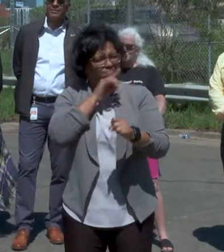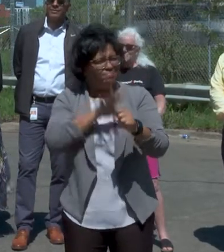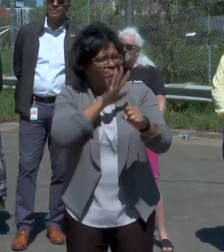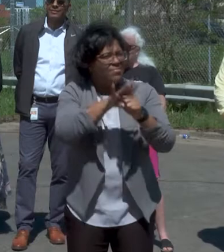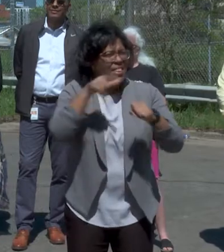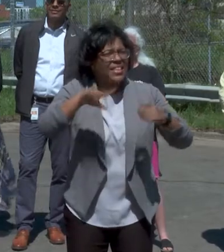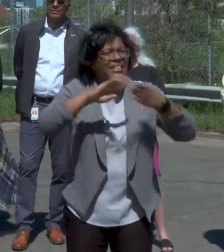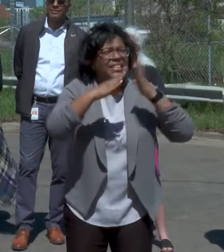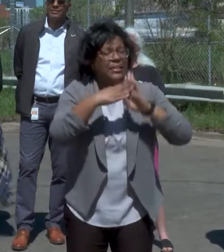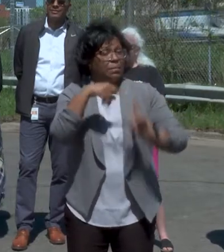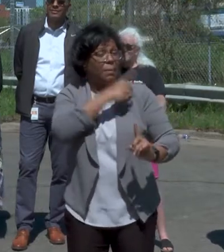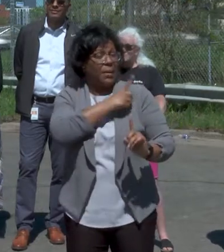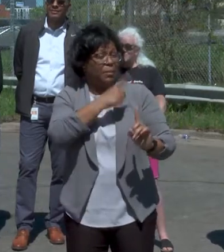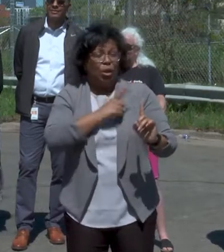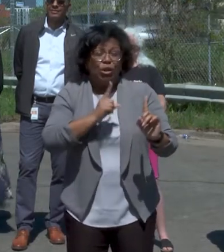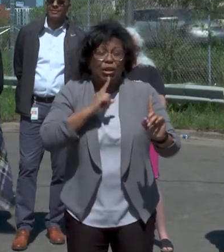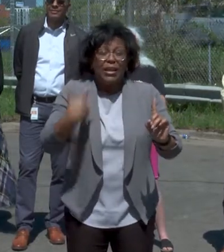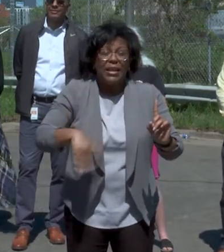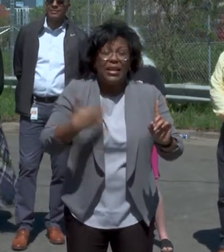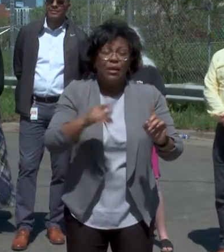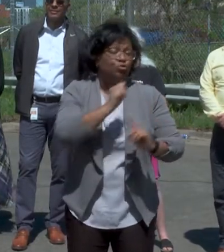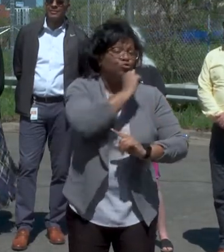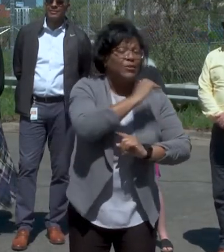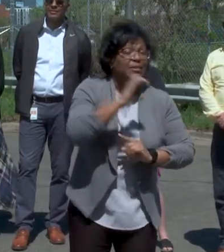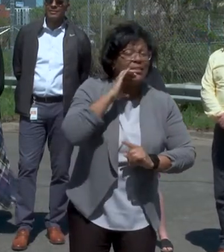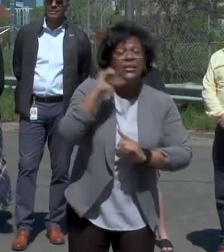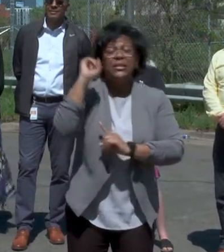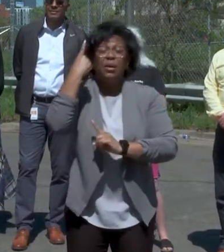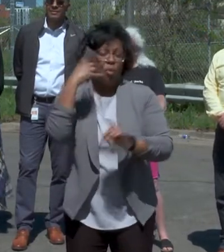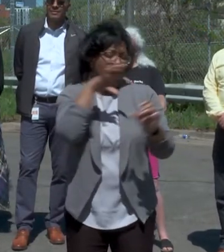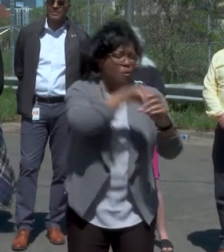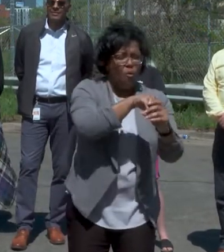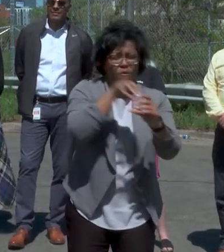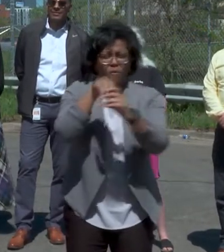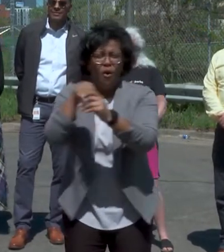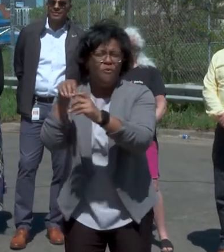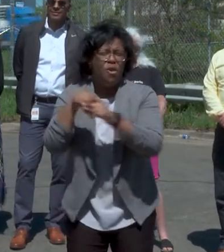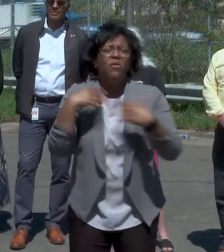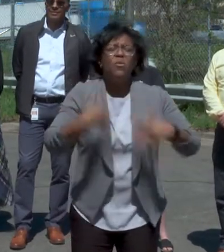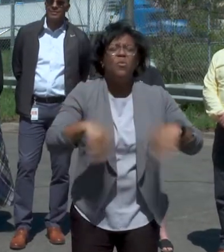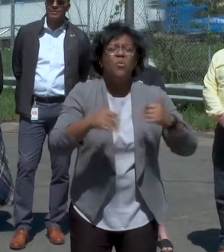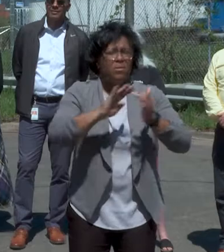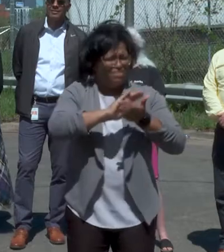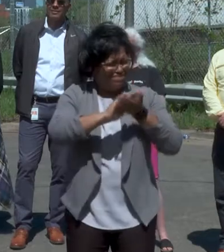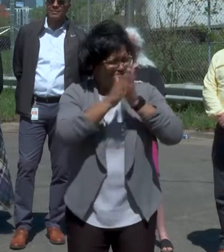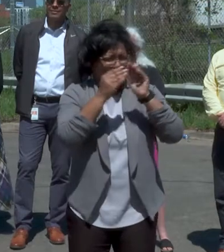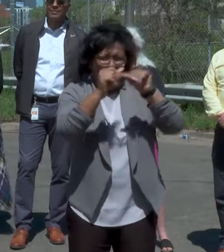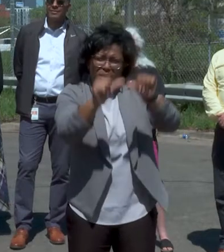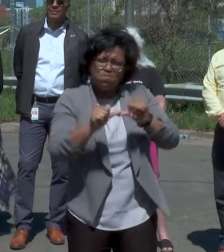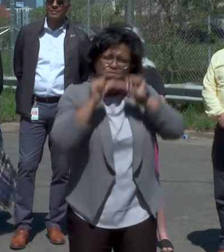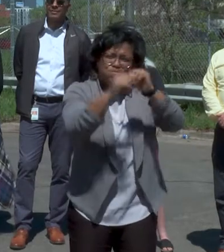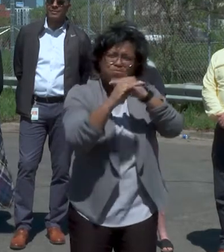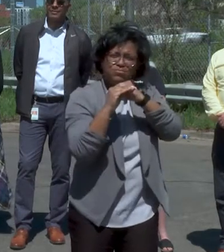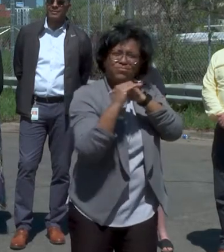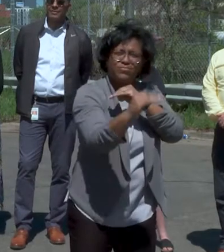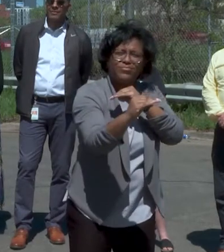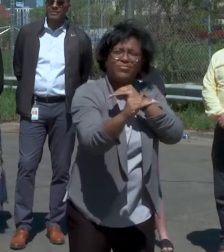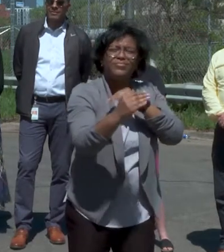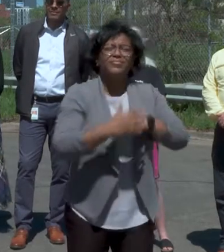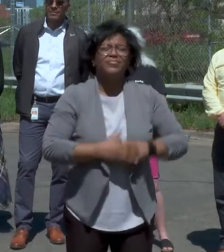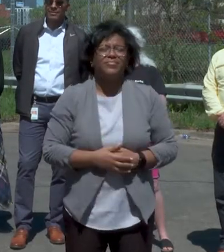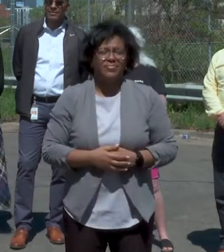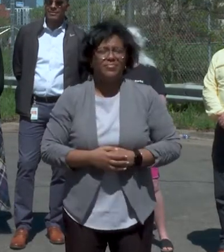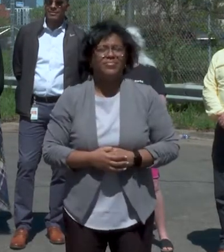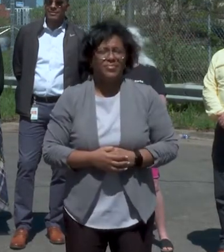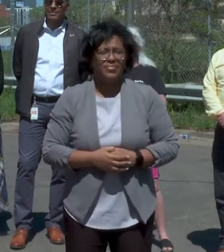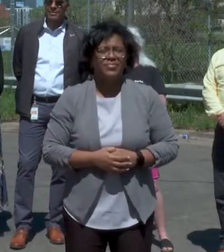in fact the entire Twin Cities metro area, more climate resilient. Climate change is threatening residents of Minneapolis today